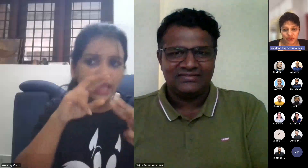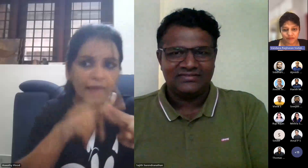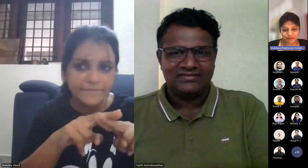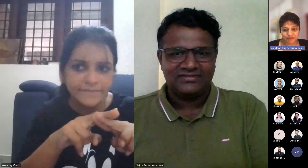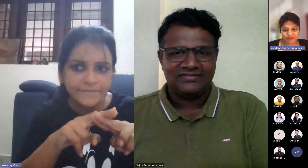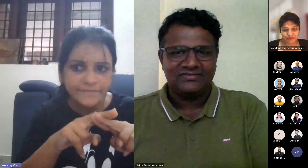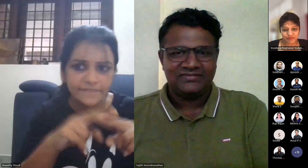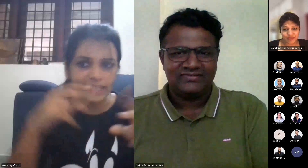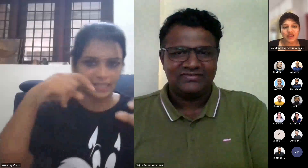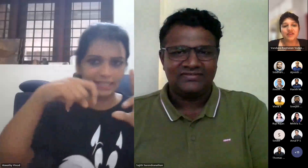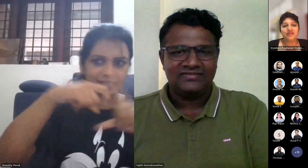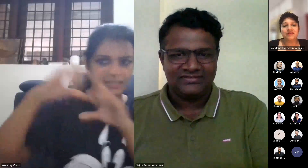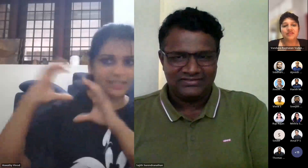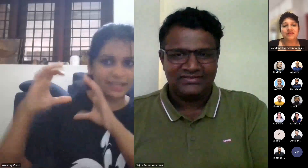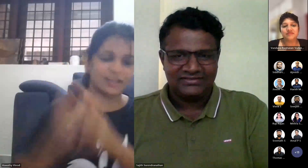idfkerala@hotmail.com.